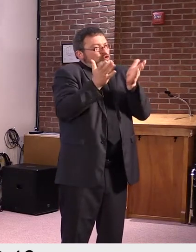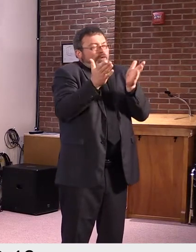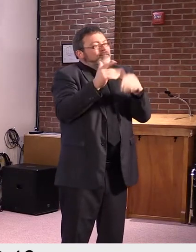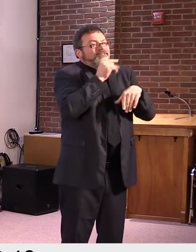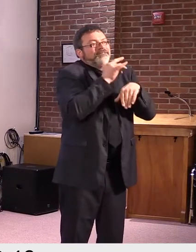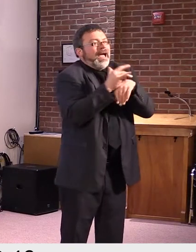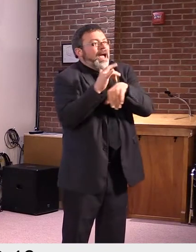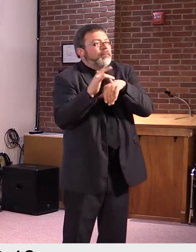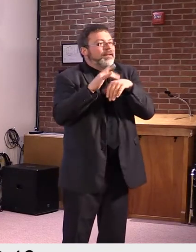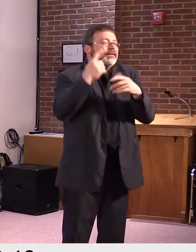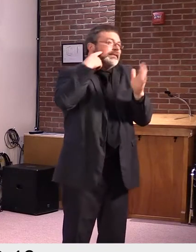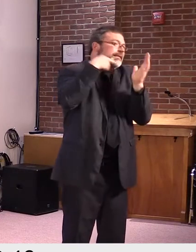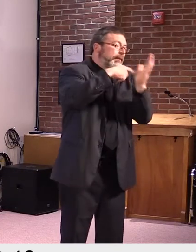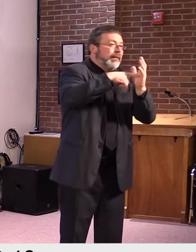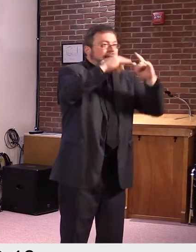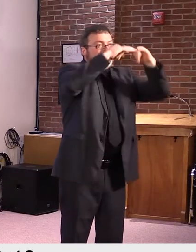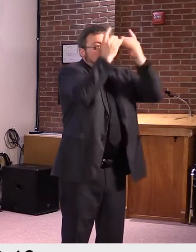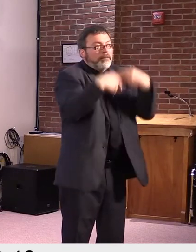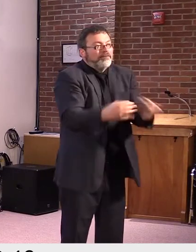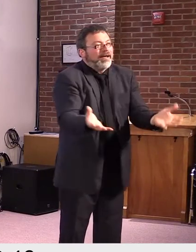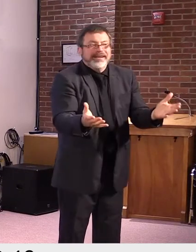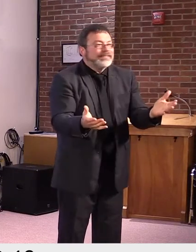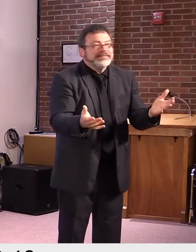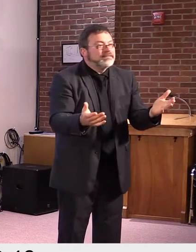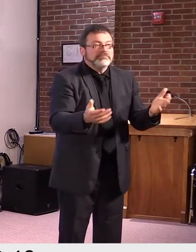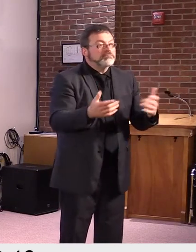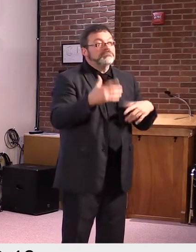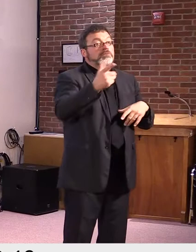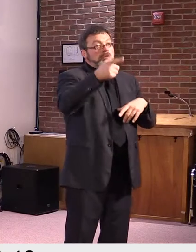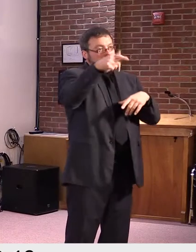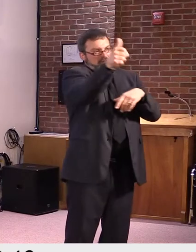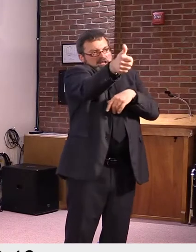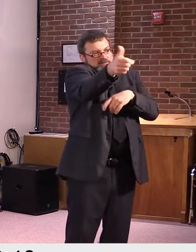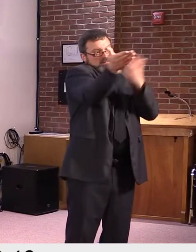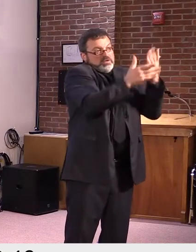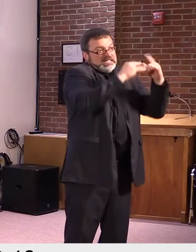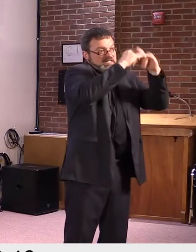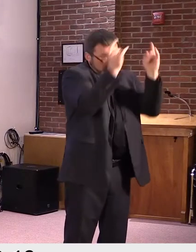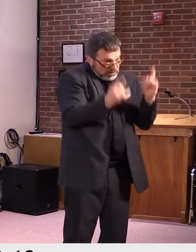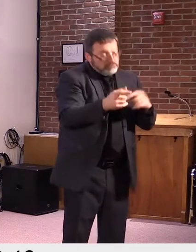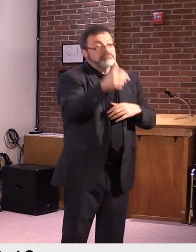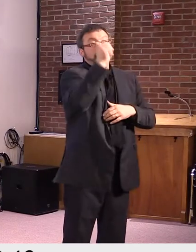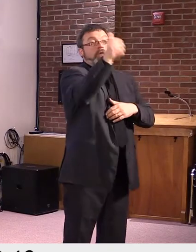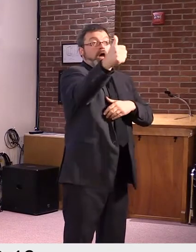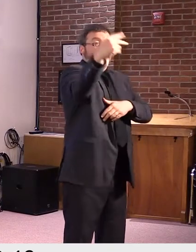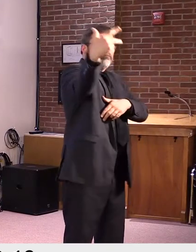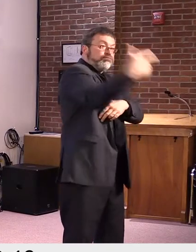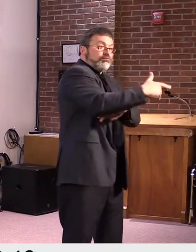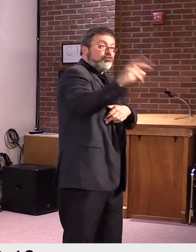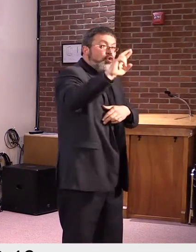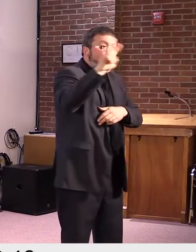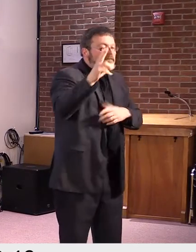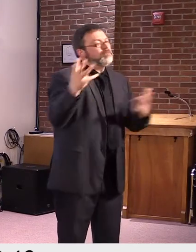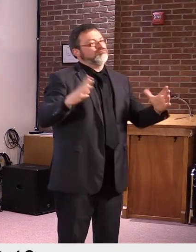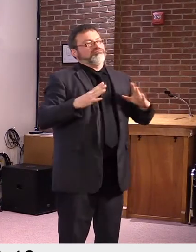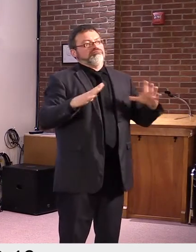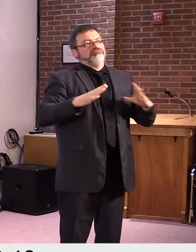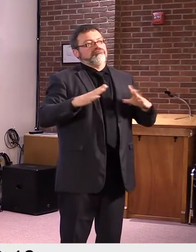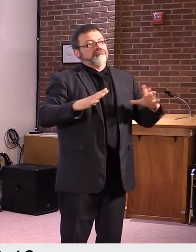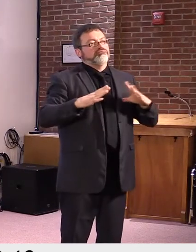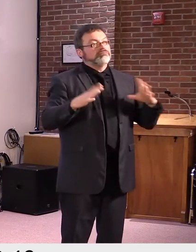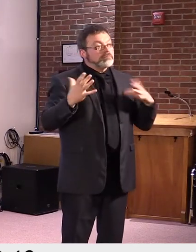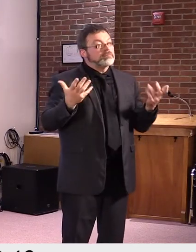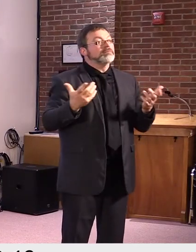and RV sites, and lean-to camping. Successful state park programs like the Check Out the Parks Library